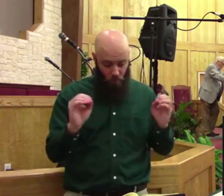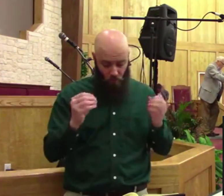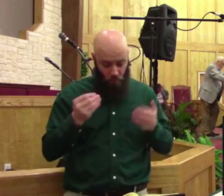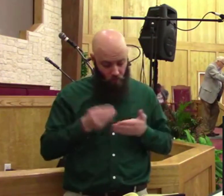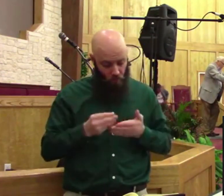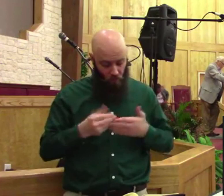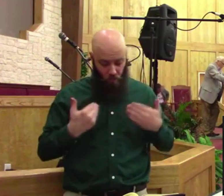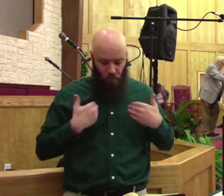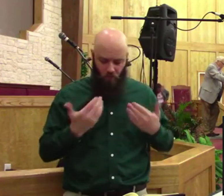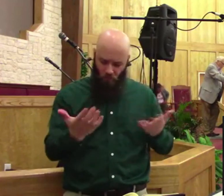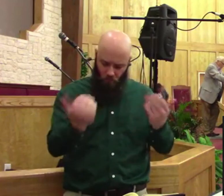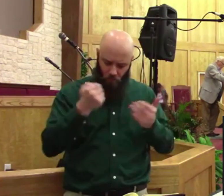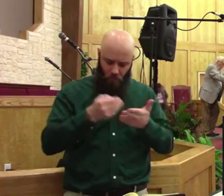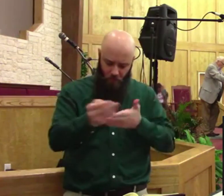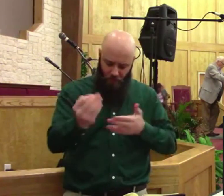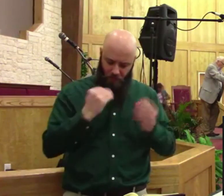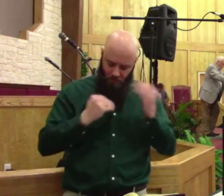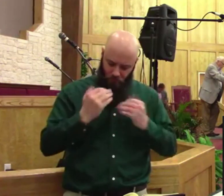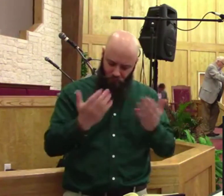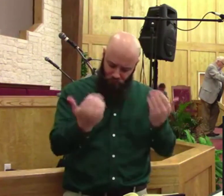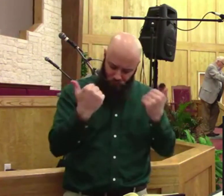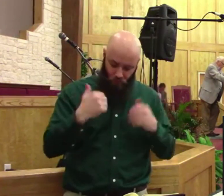The heading is Compassion of the Lord.